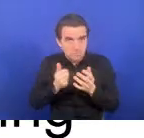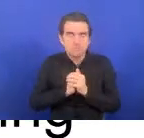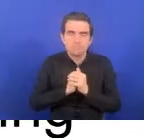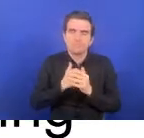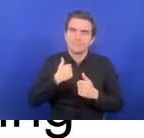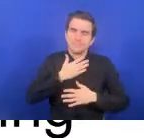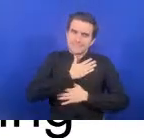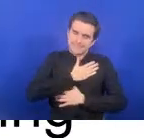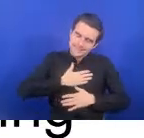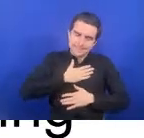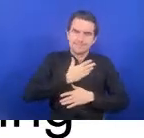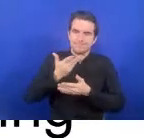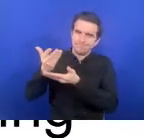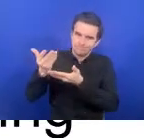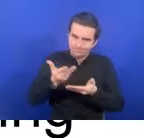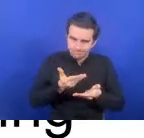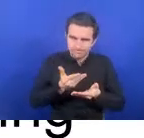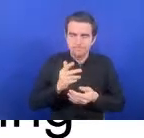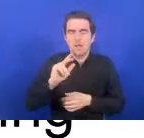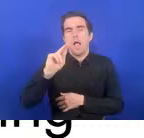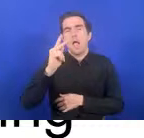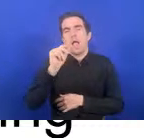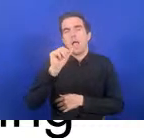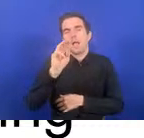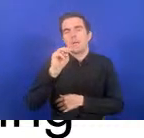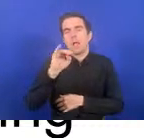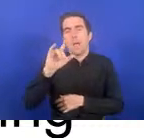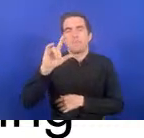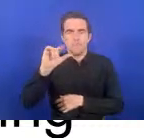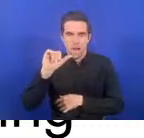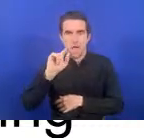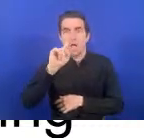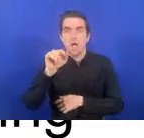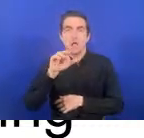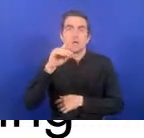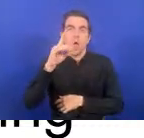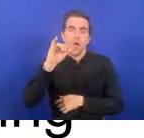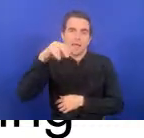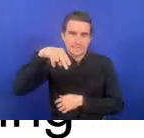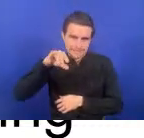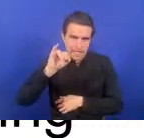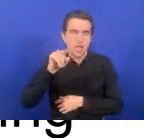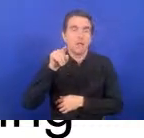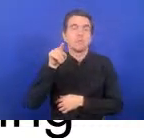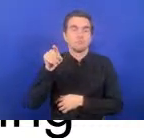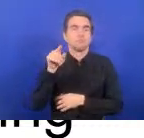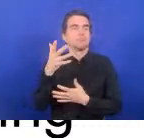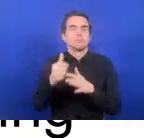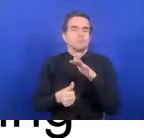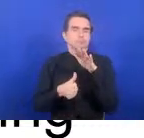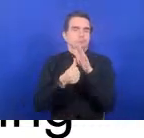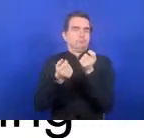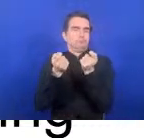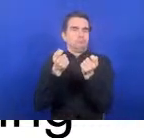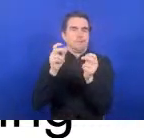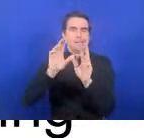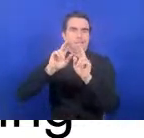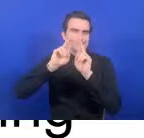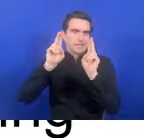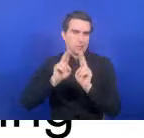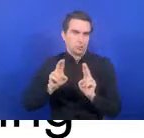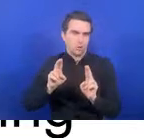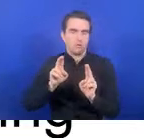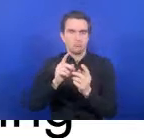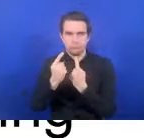Brazil. Camilla, I'm delighted to pass over to you. Thank you and welcome. Thank you